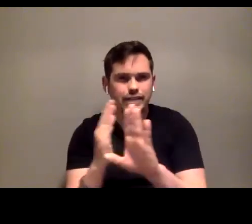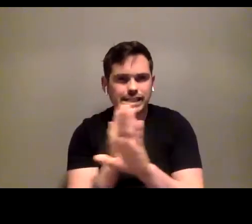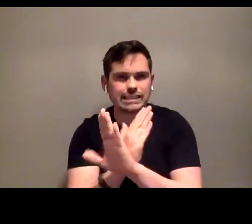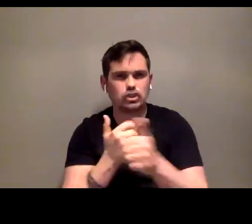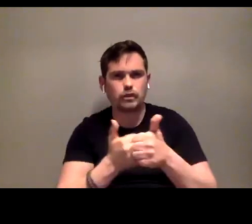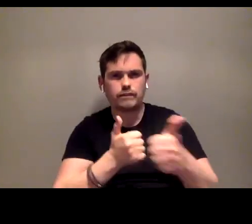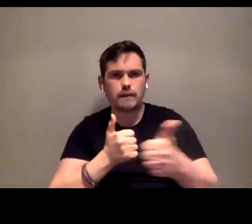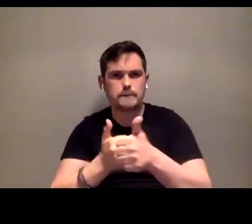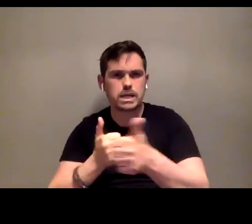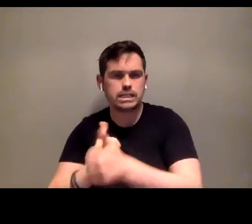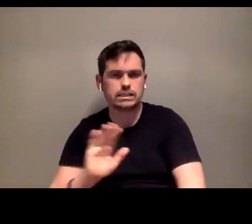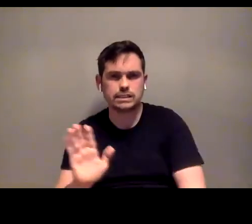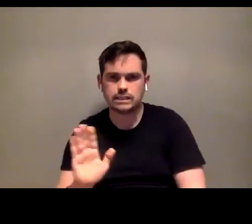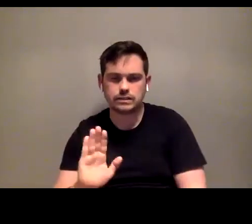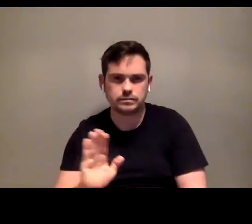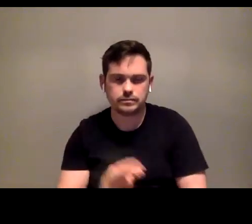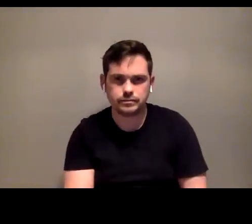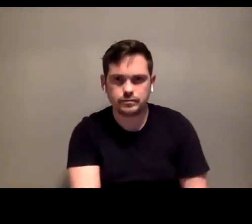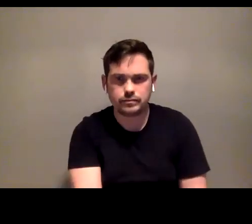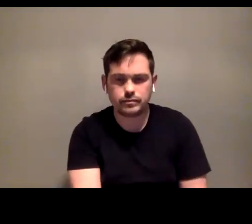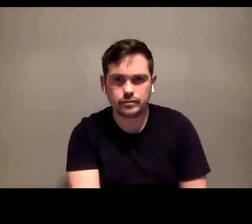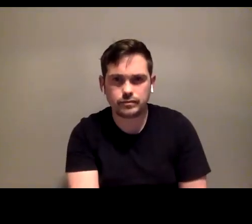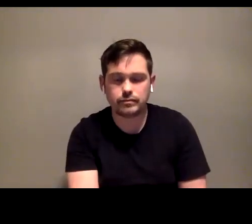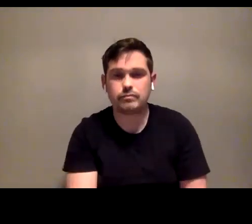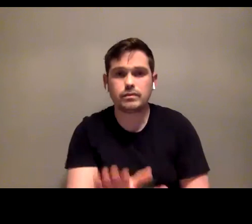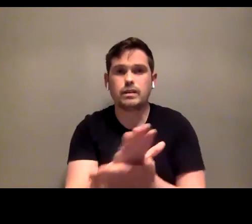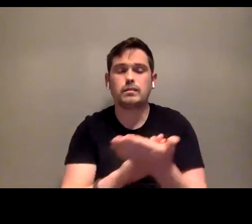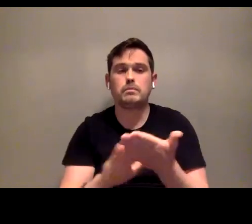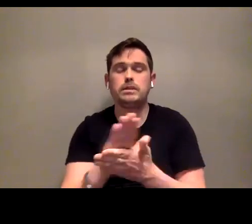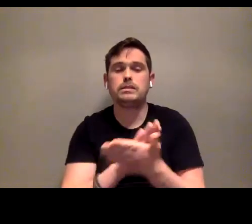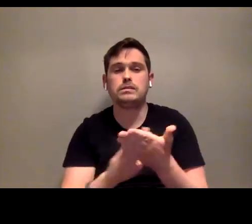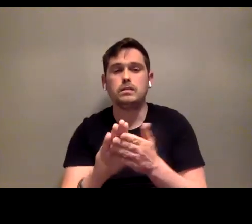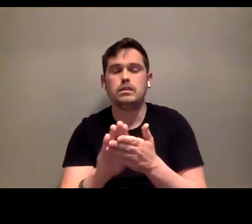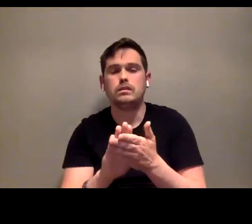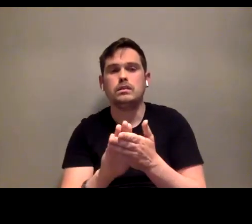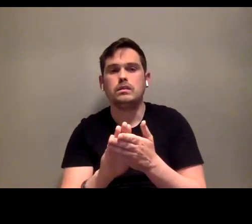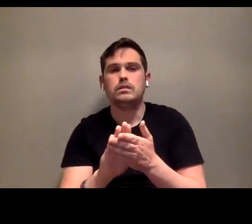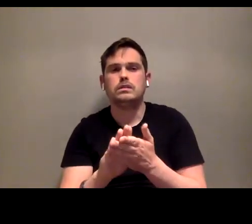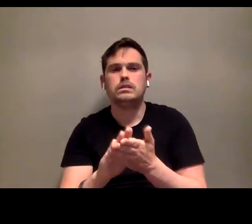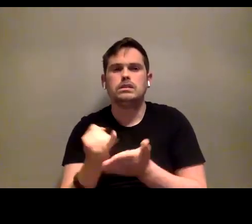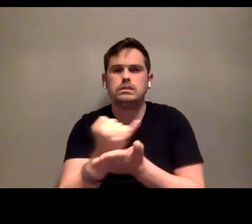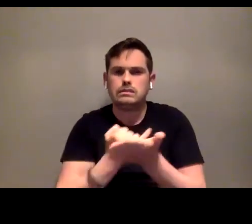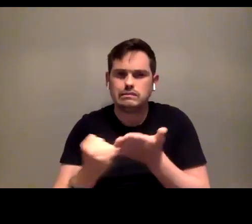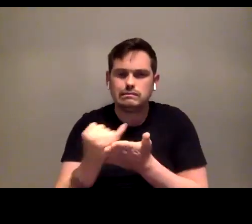that just leads to offshoring poor conditions and profit for a few big companies.